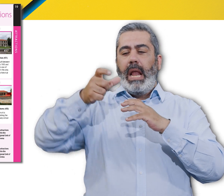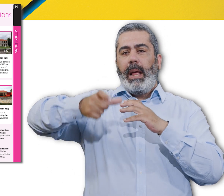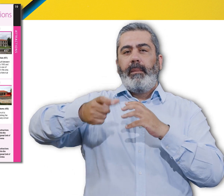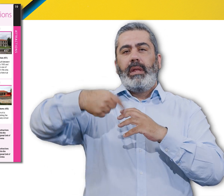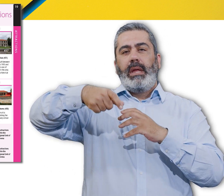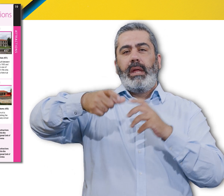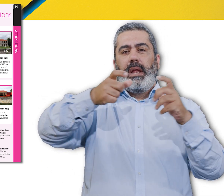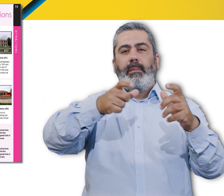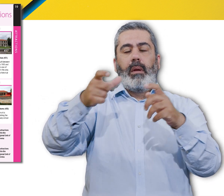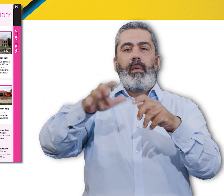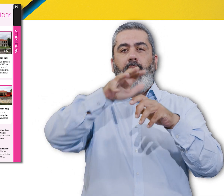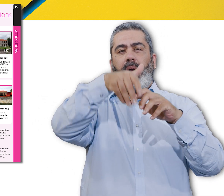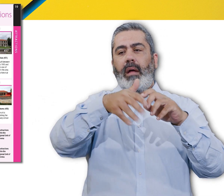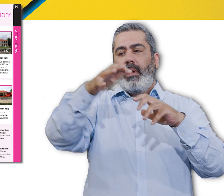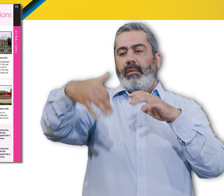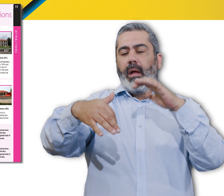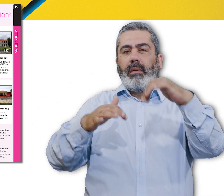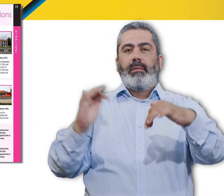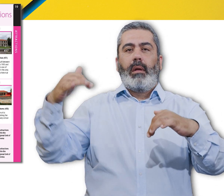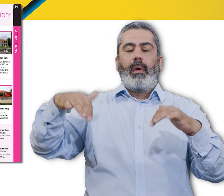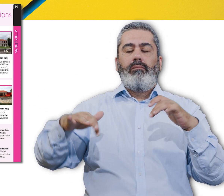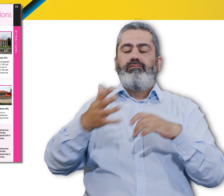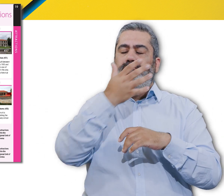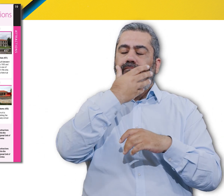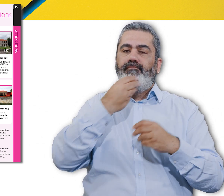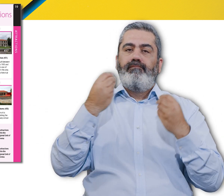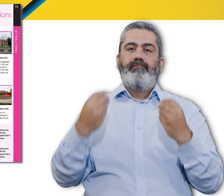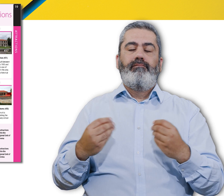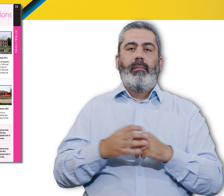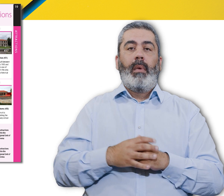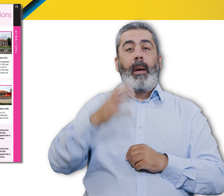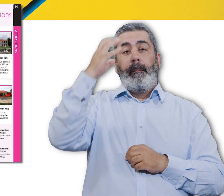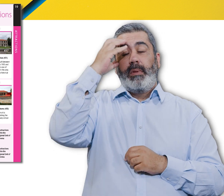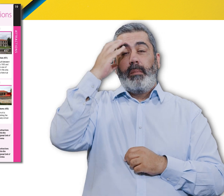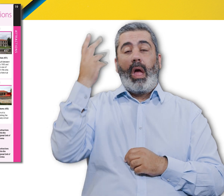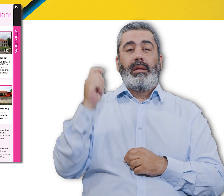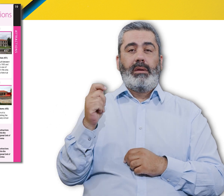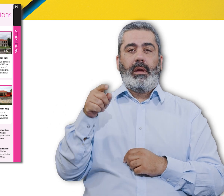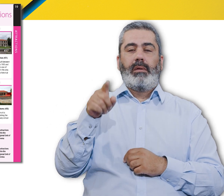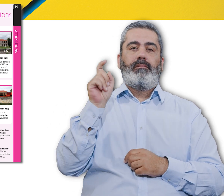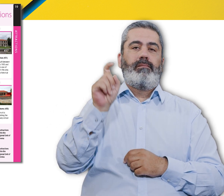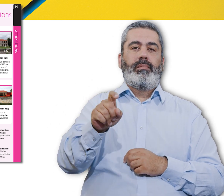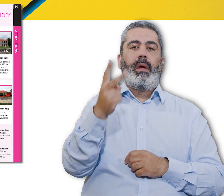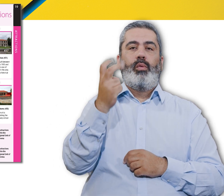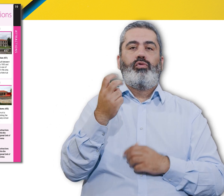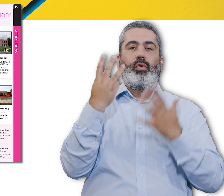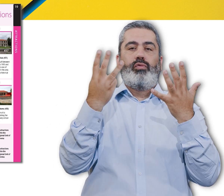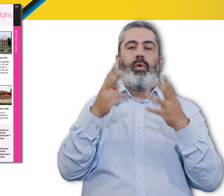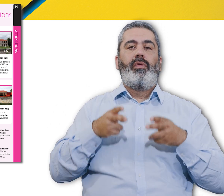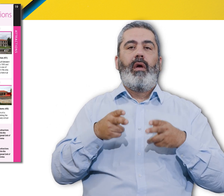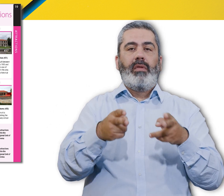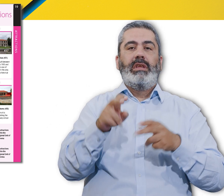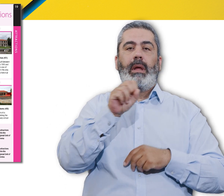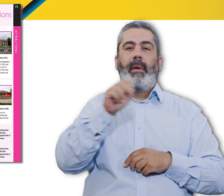the hollows complete the landscape. Monument of Anitsa, number 28. Location: Samarina, number